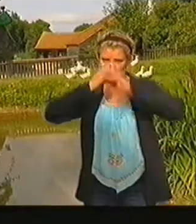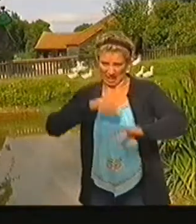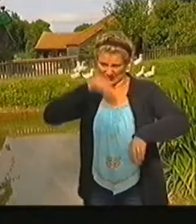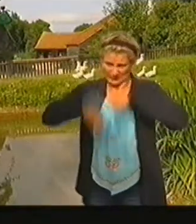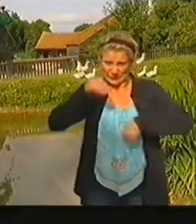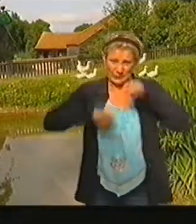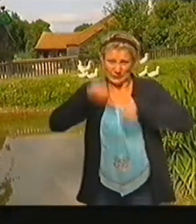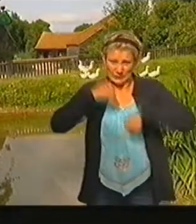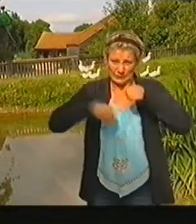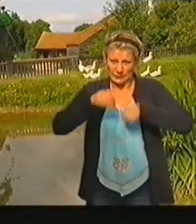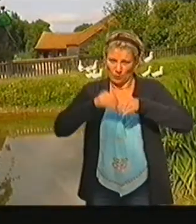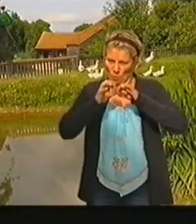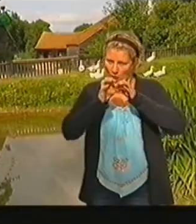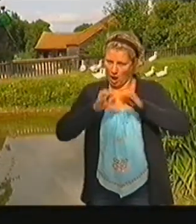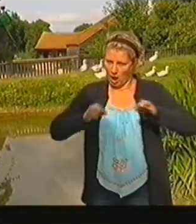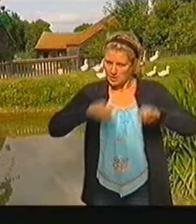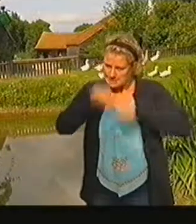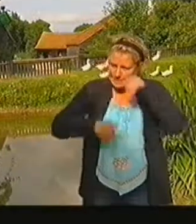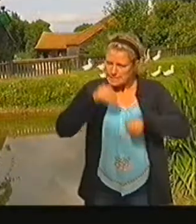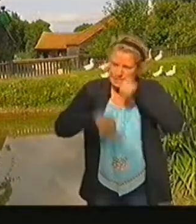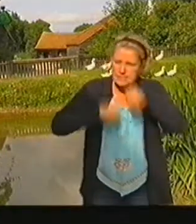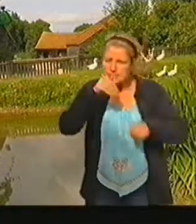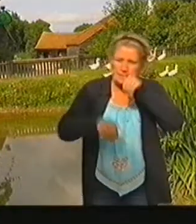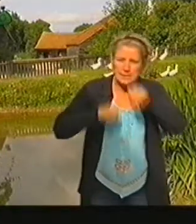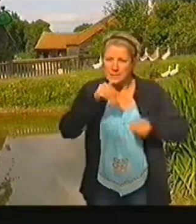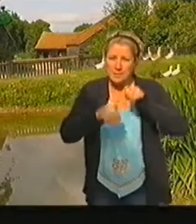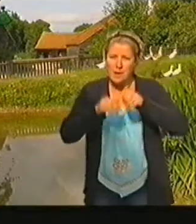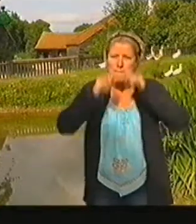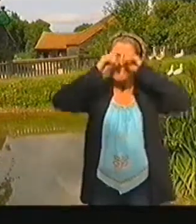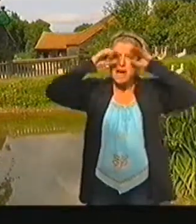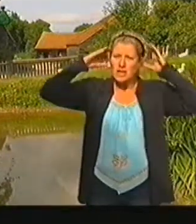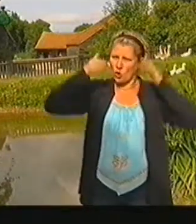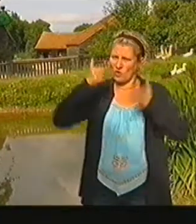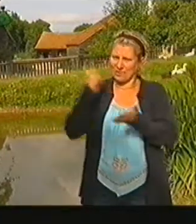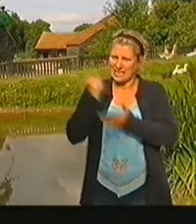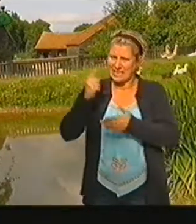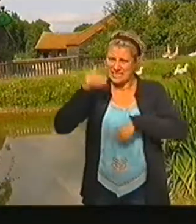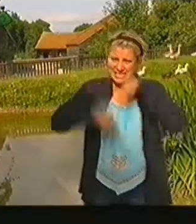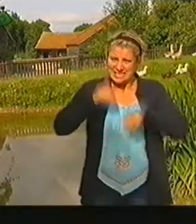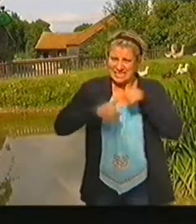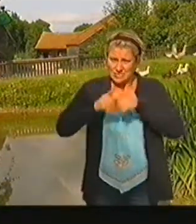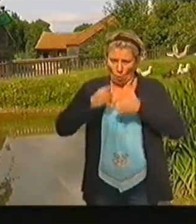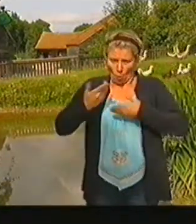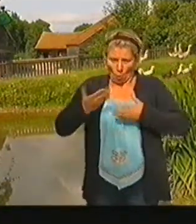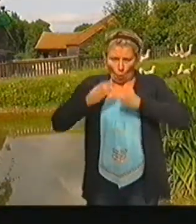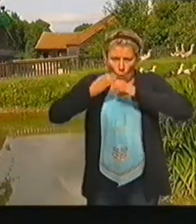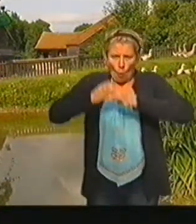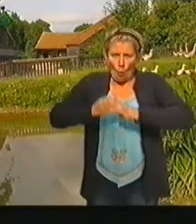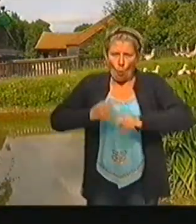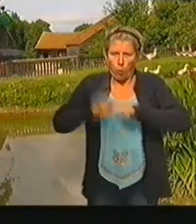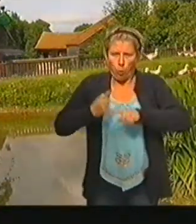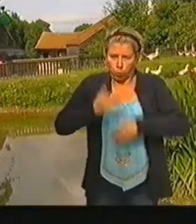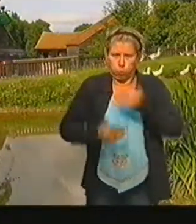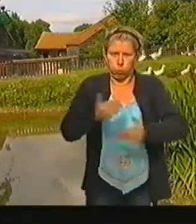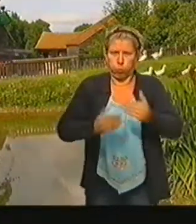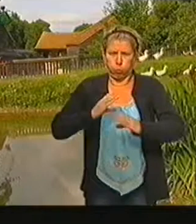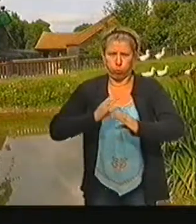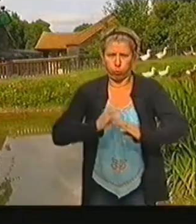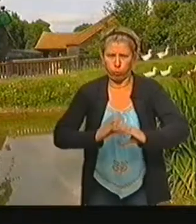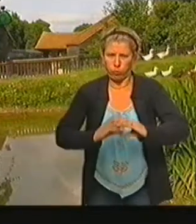They were digging the new tunnel. They dug on in silence. Badger was a great digger, and the tunnel went forward at a terrific pace